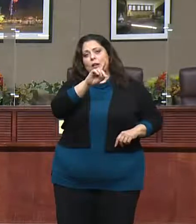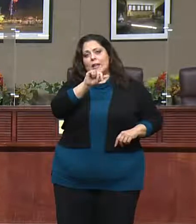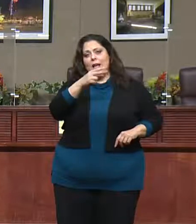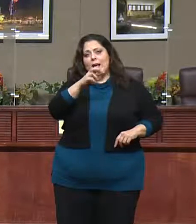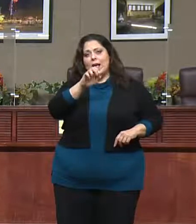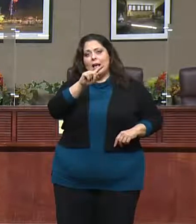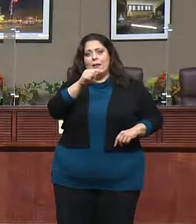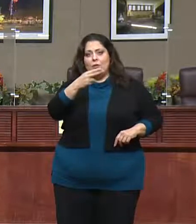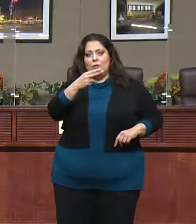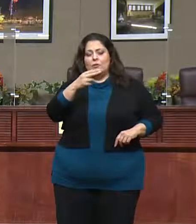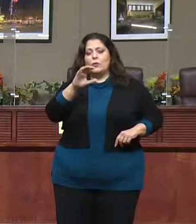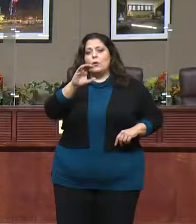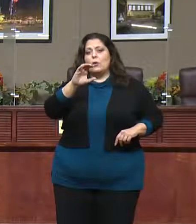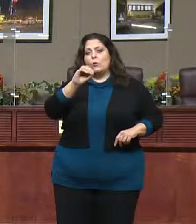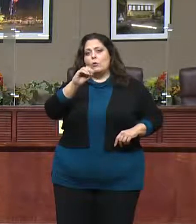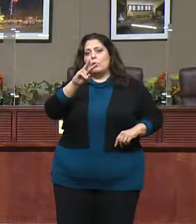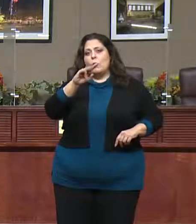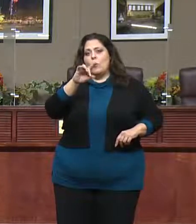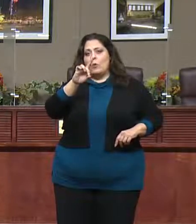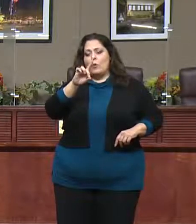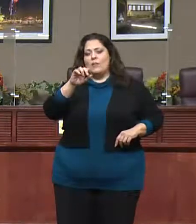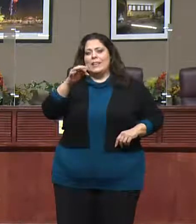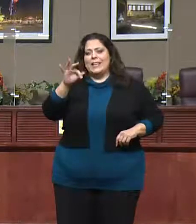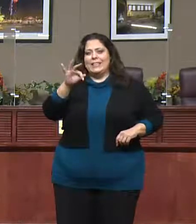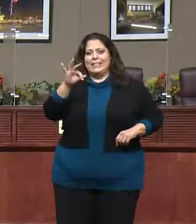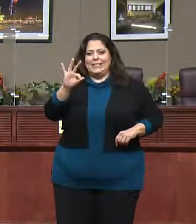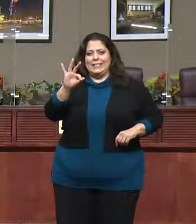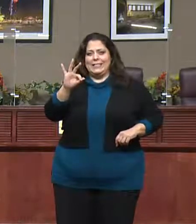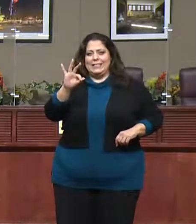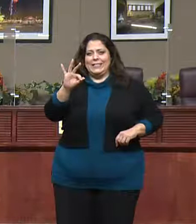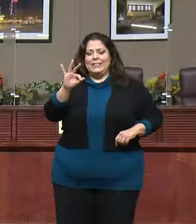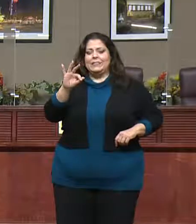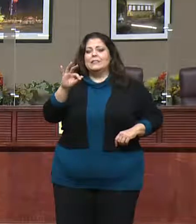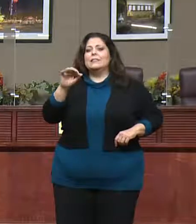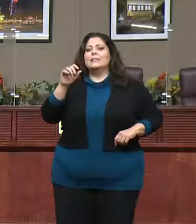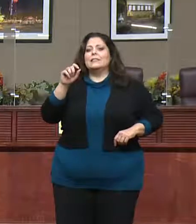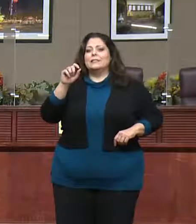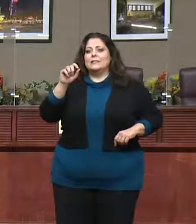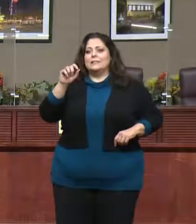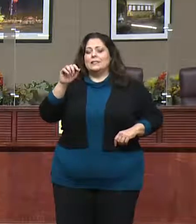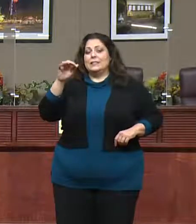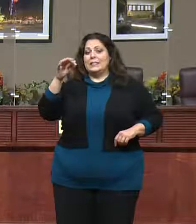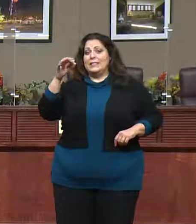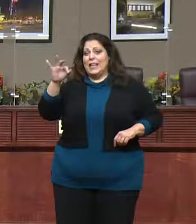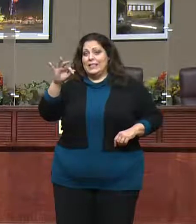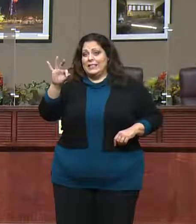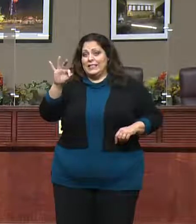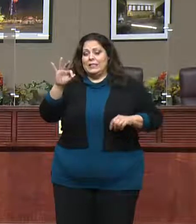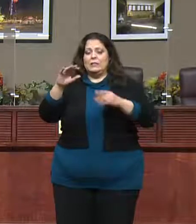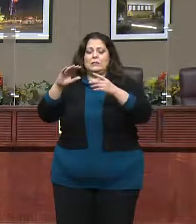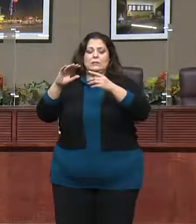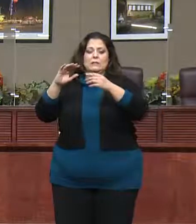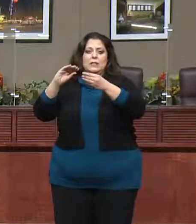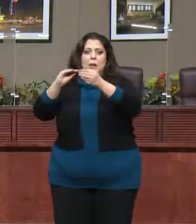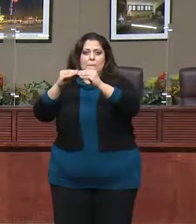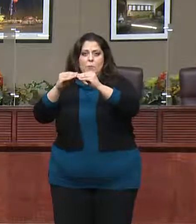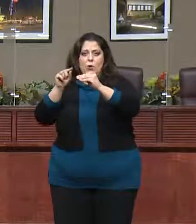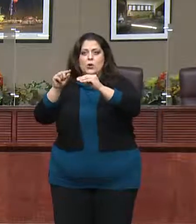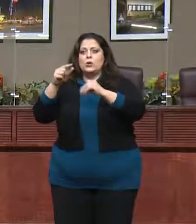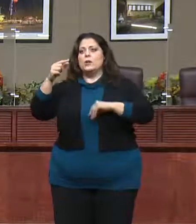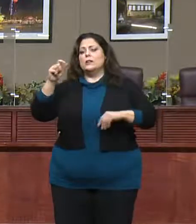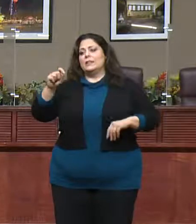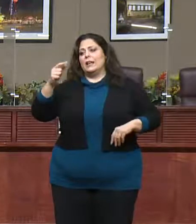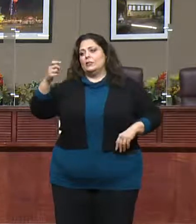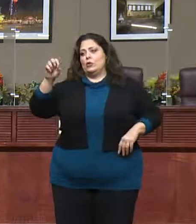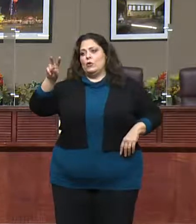the number. Florida Health COVID-19, 19 the number, all one word, .gov.